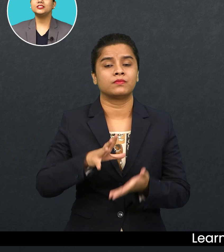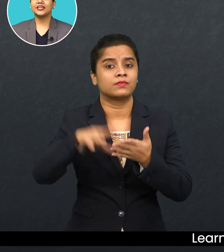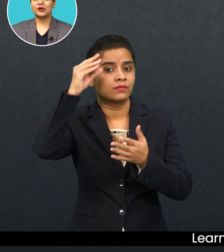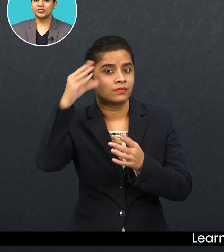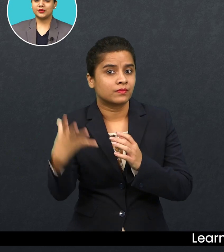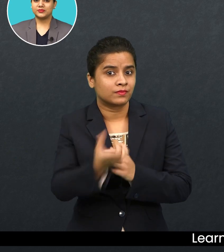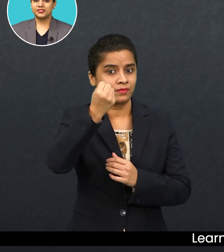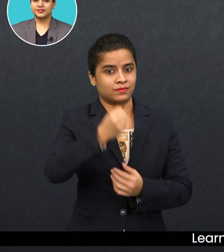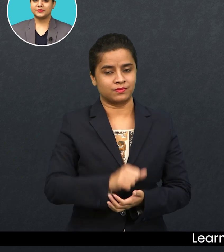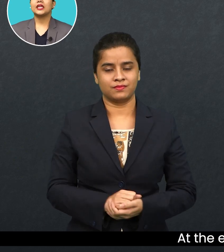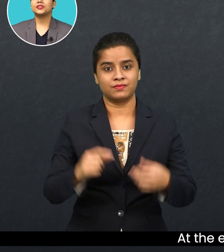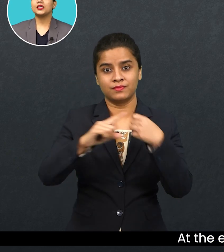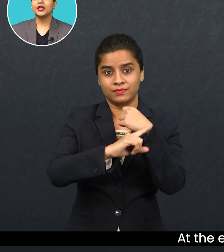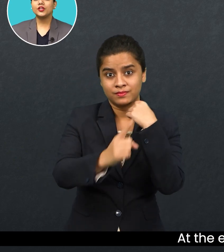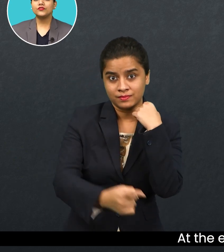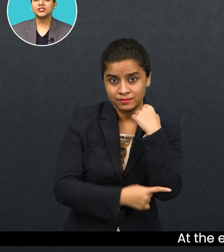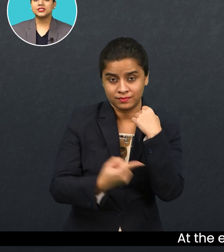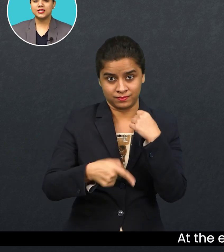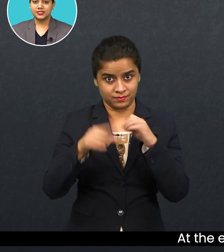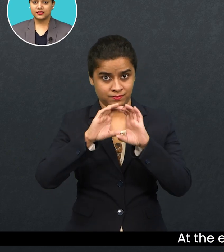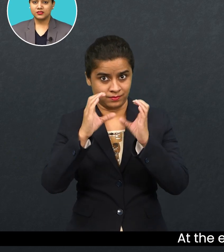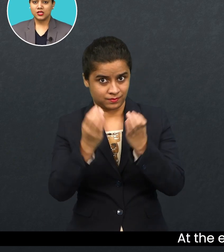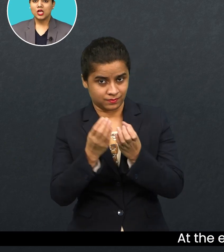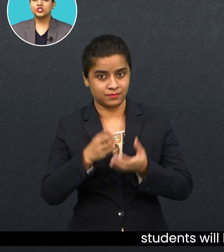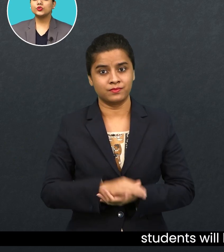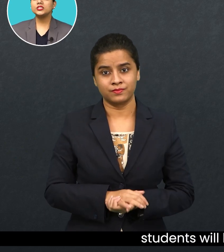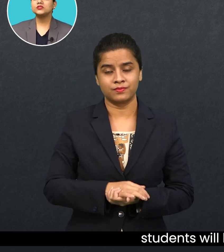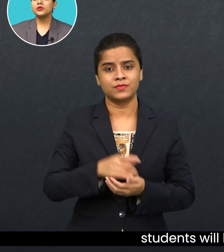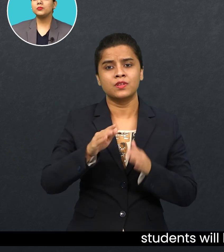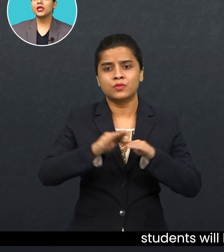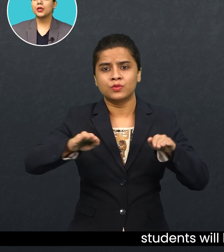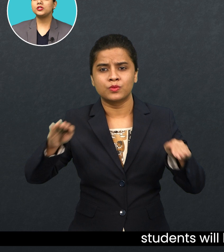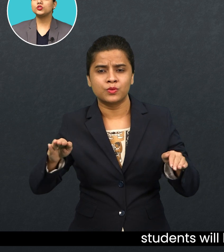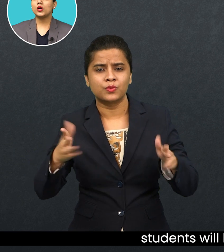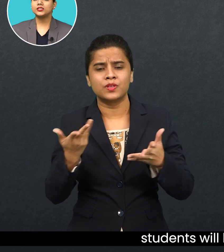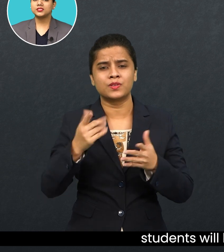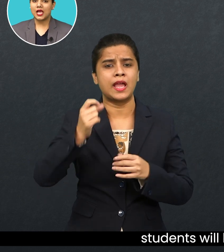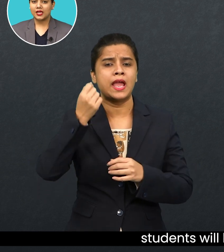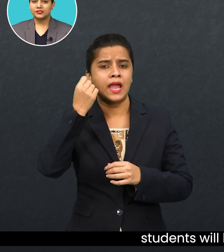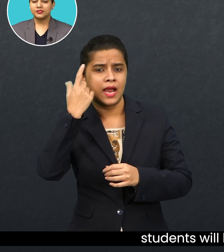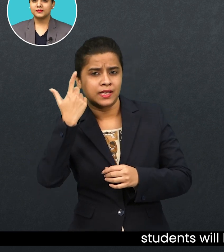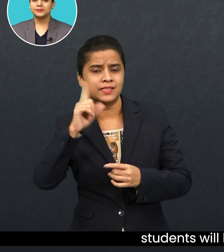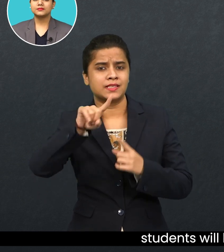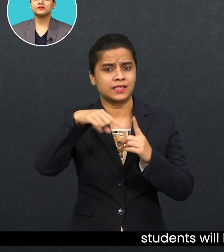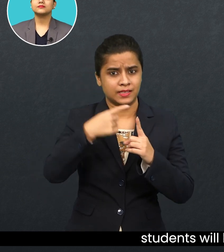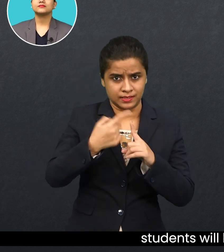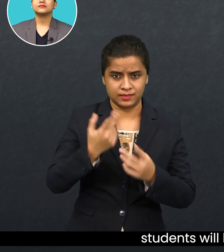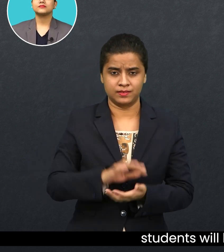Learning outcomes. At the end of this lesson, students will be able to understand